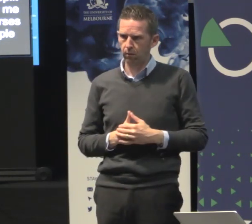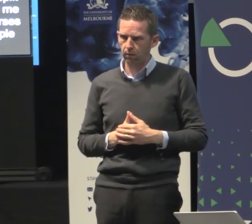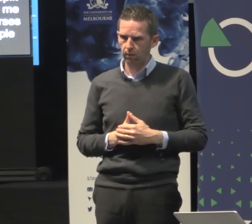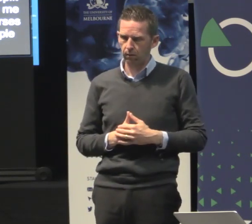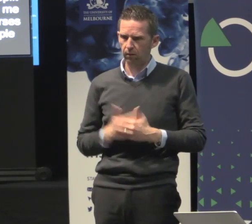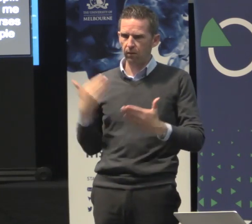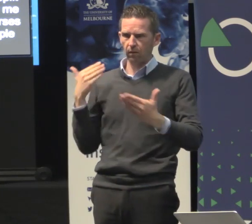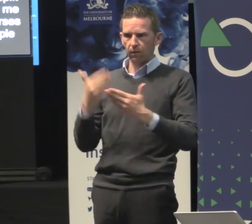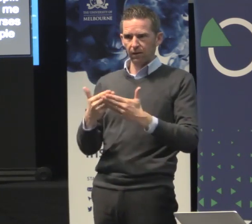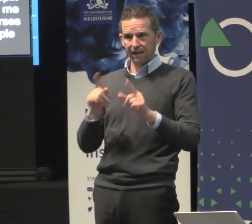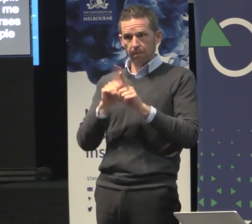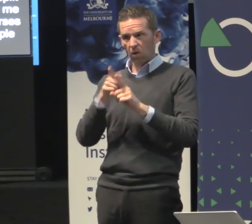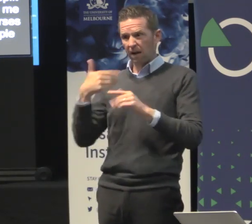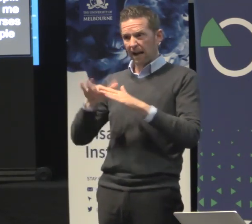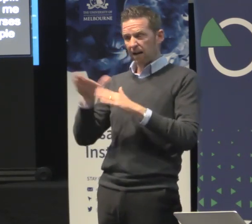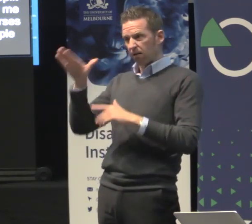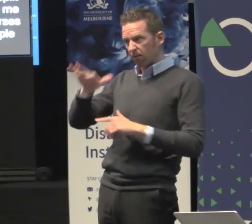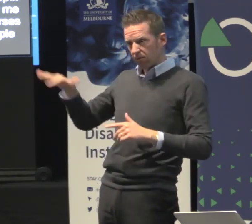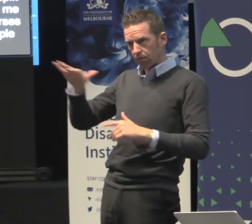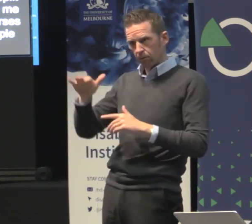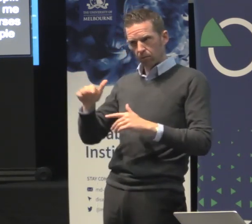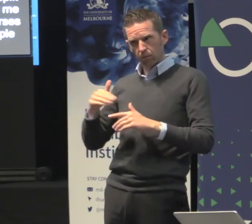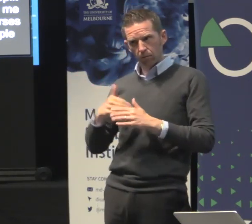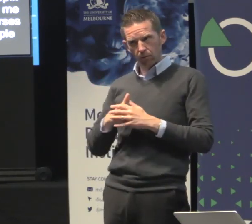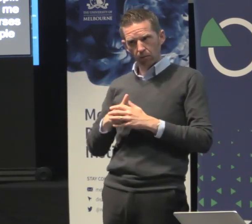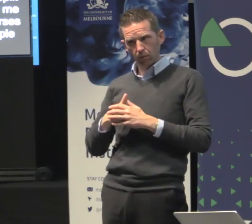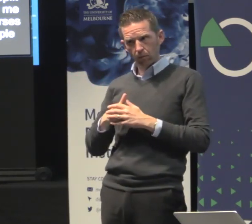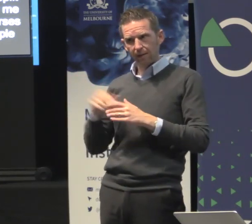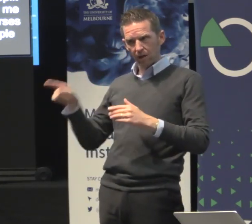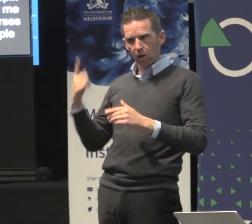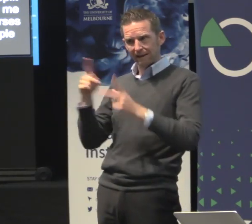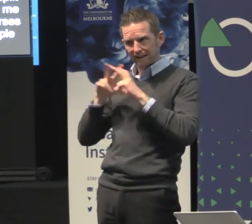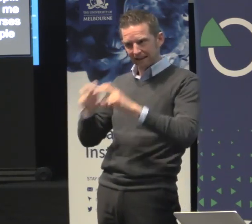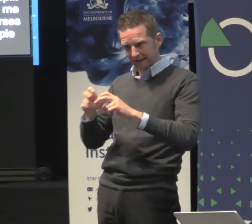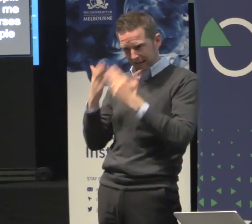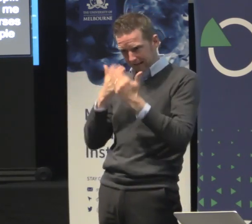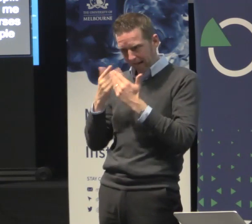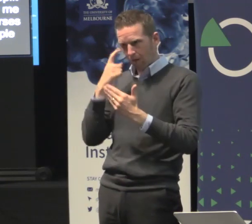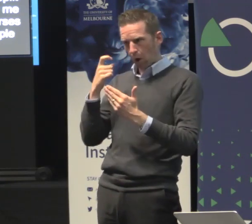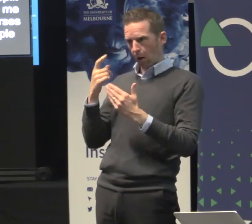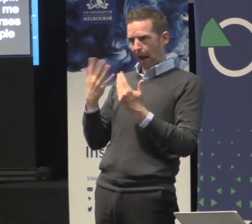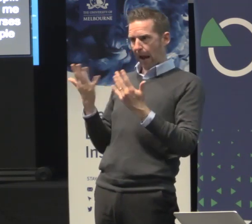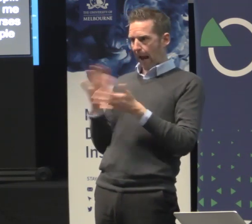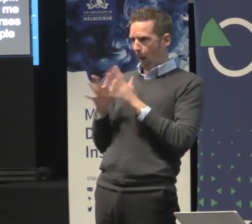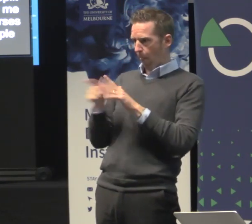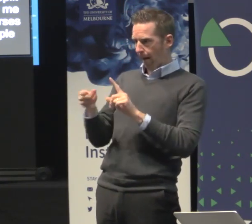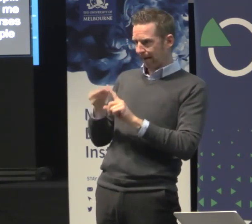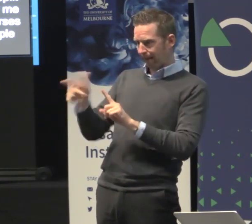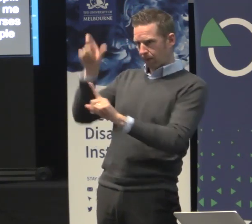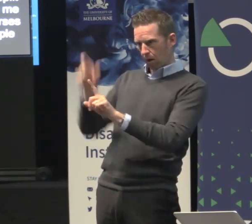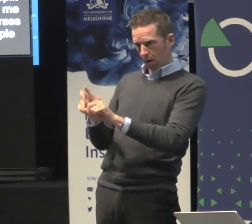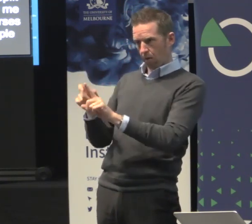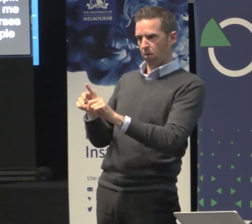women's studies being delivered by a bunch of men. Why should